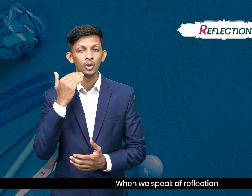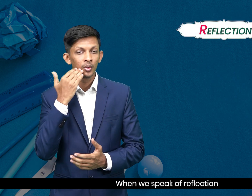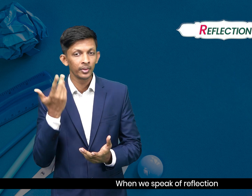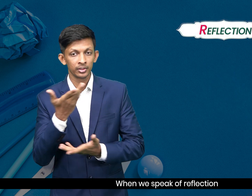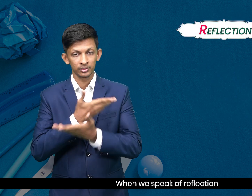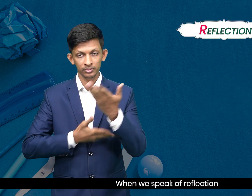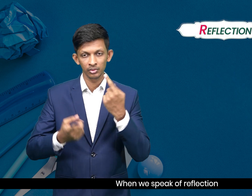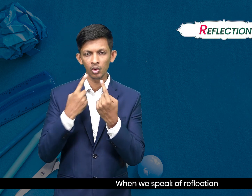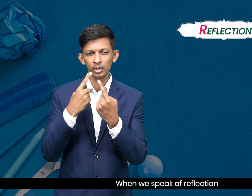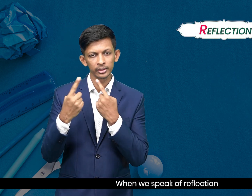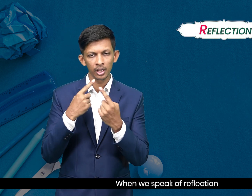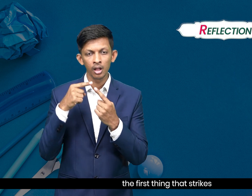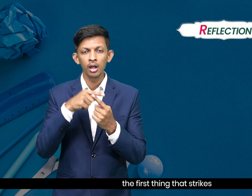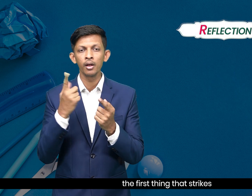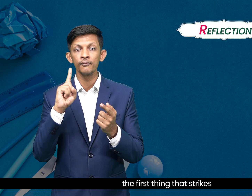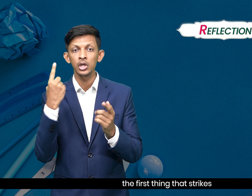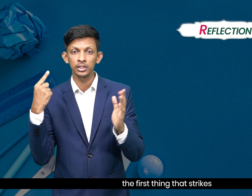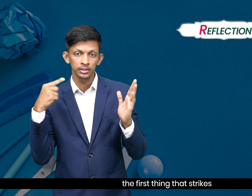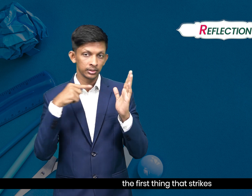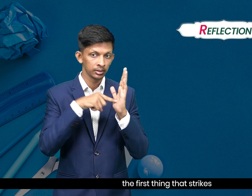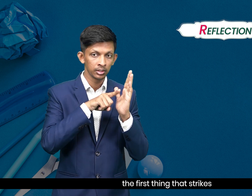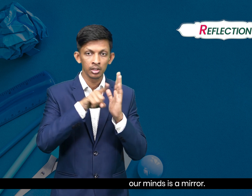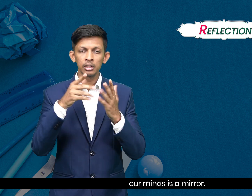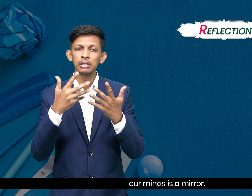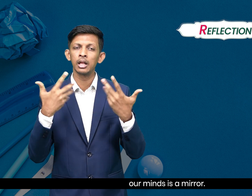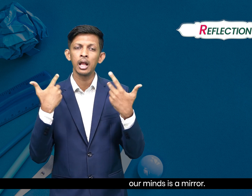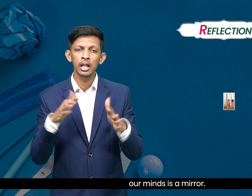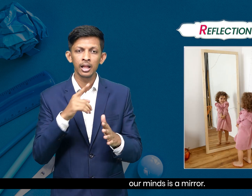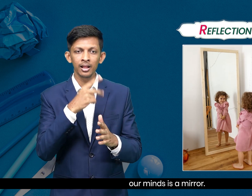When we speak of reflection, the first thing that strikes our mind is a mirror.